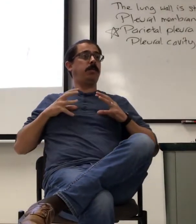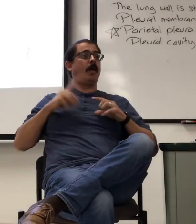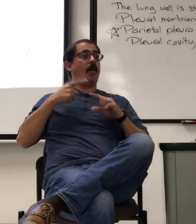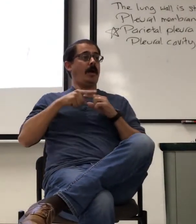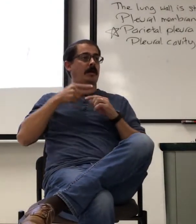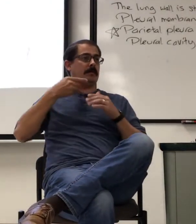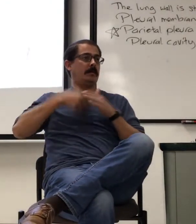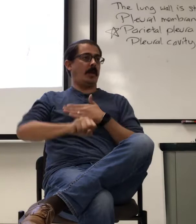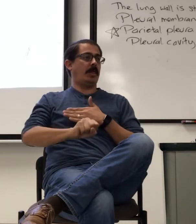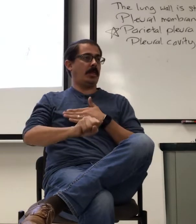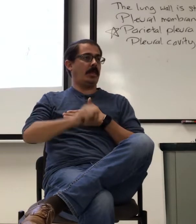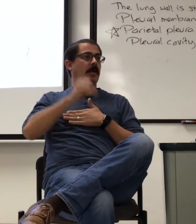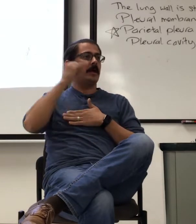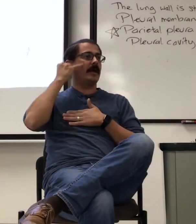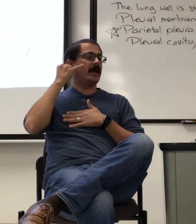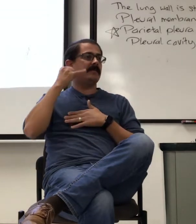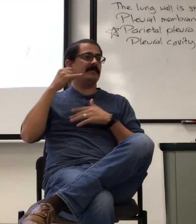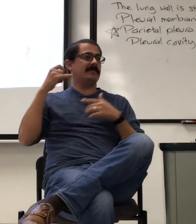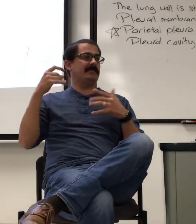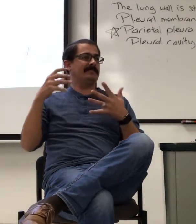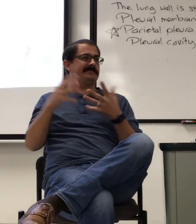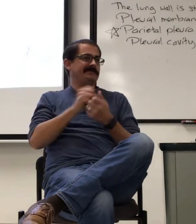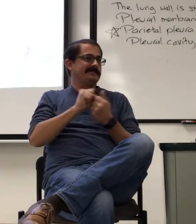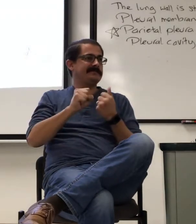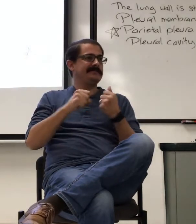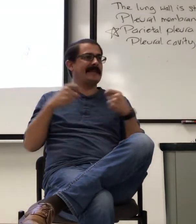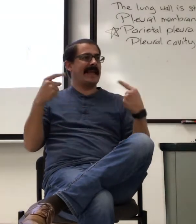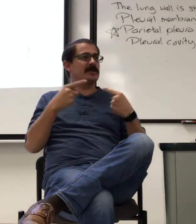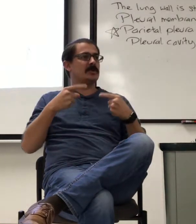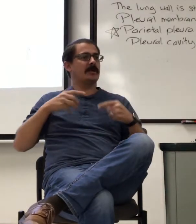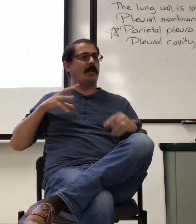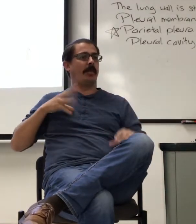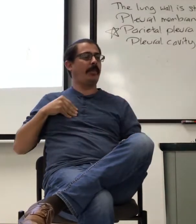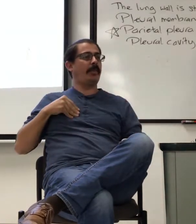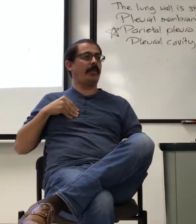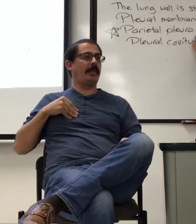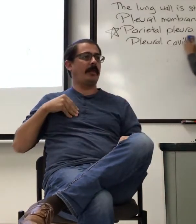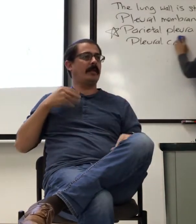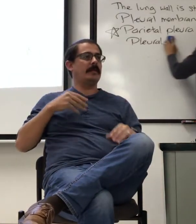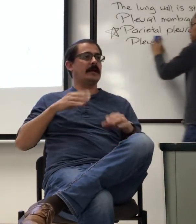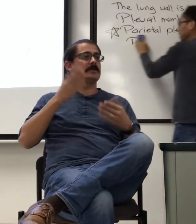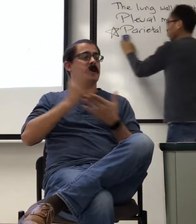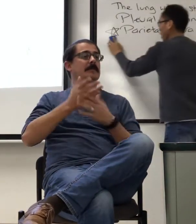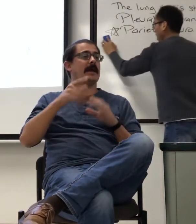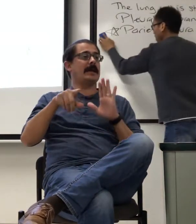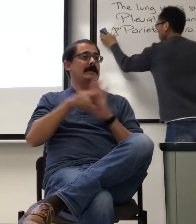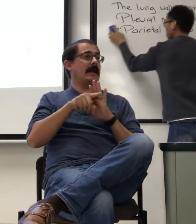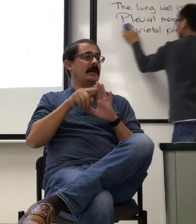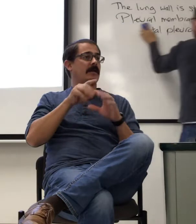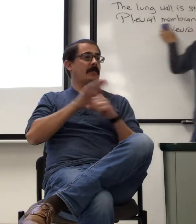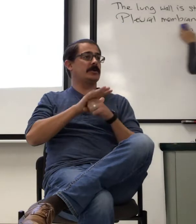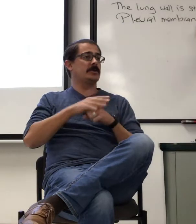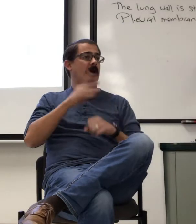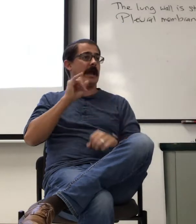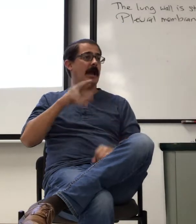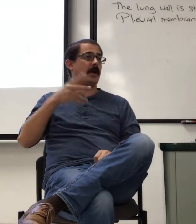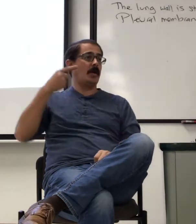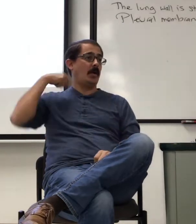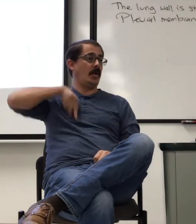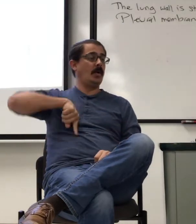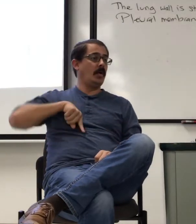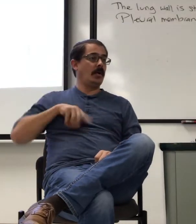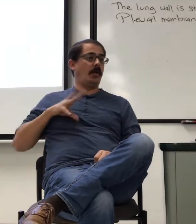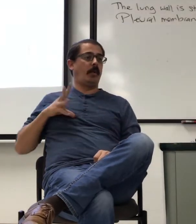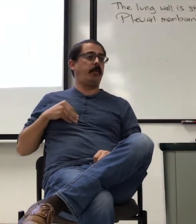If you ever get a wound that breaks that negative seal, that negative pressure, air will rush in to equalize, and then the